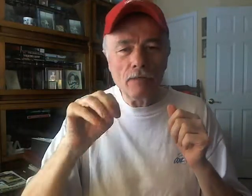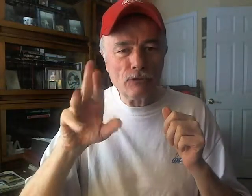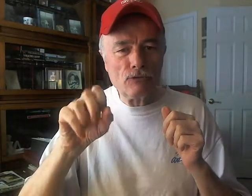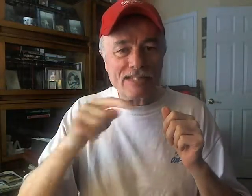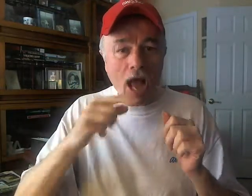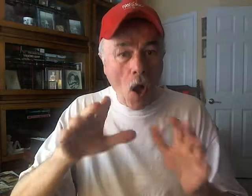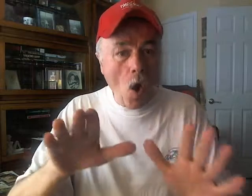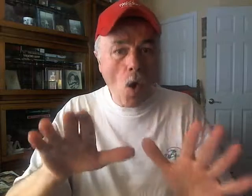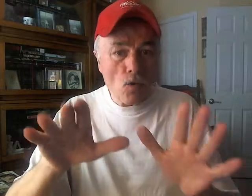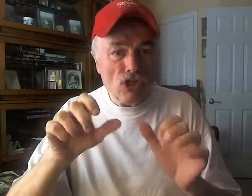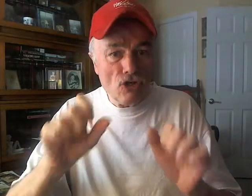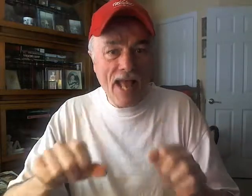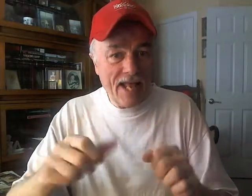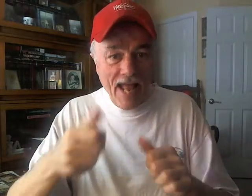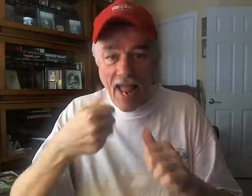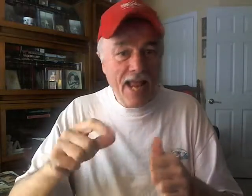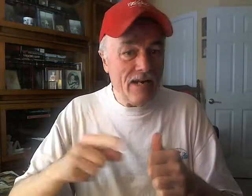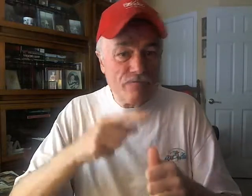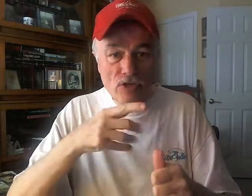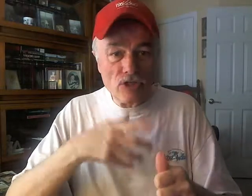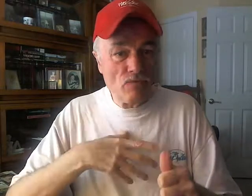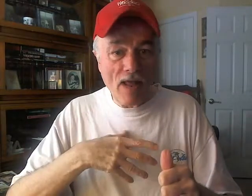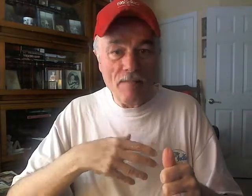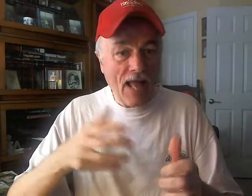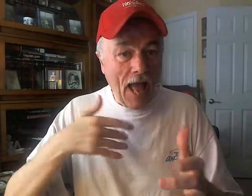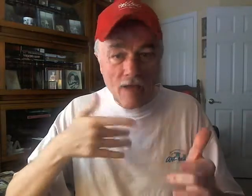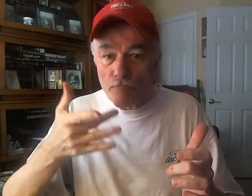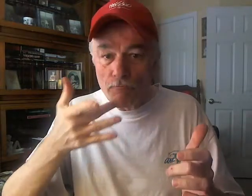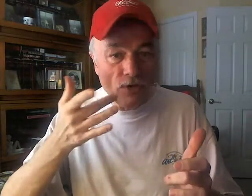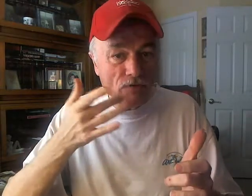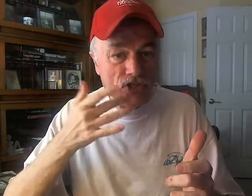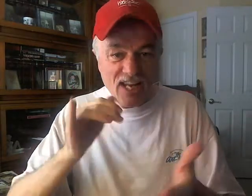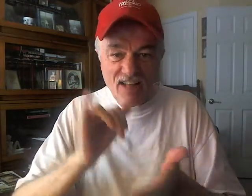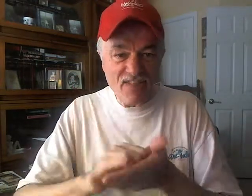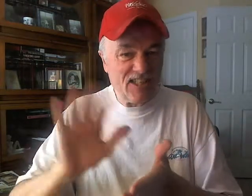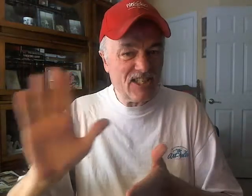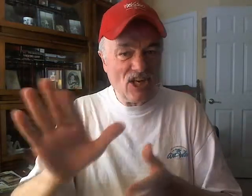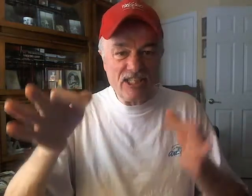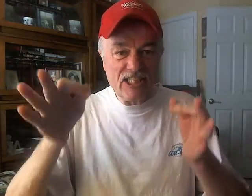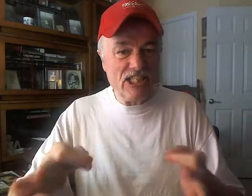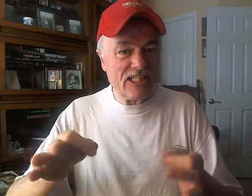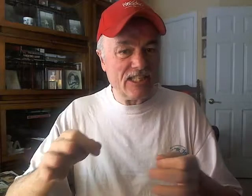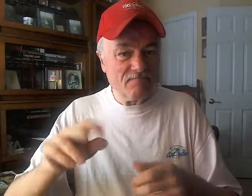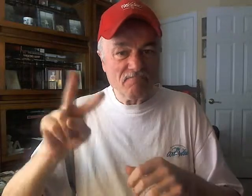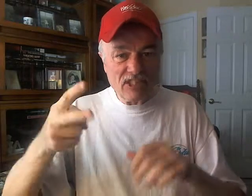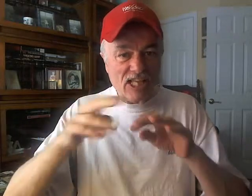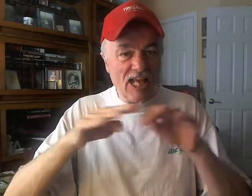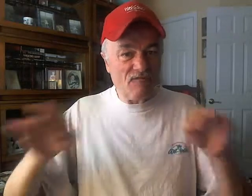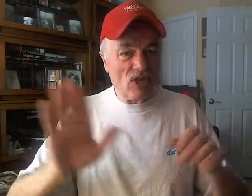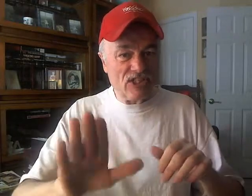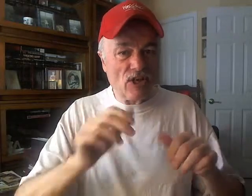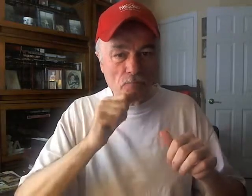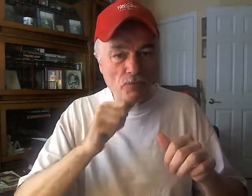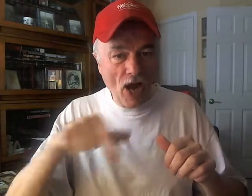Mr. Ray said, oh, okay. In first swing, have fingers. That's their decision. Save for his